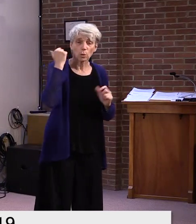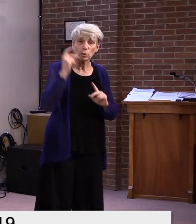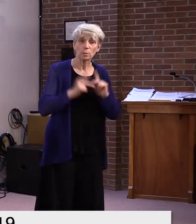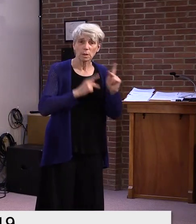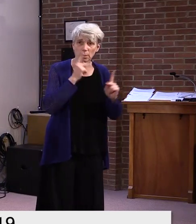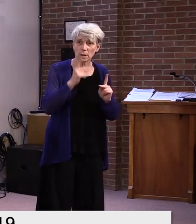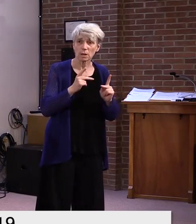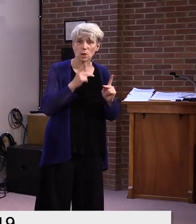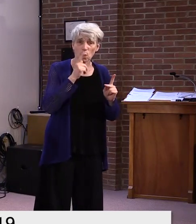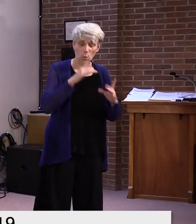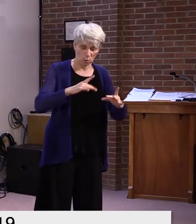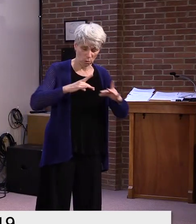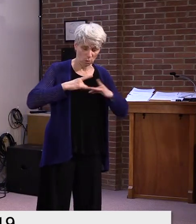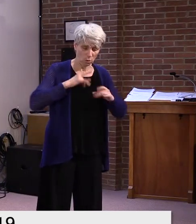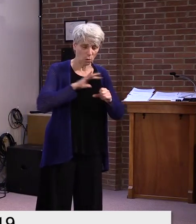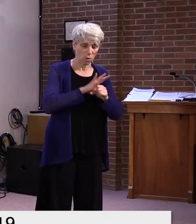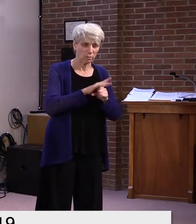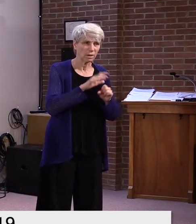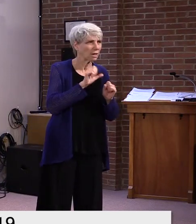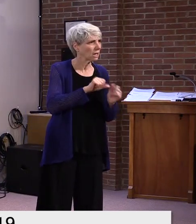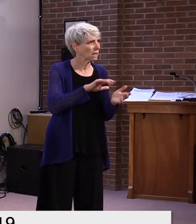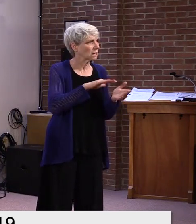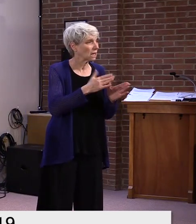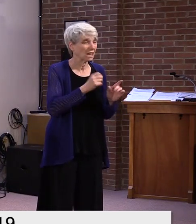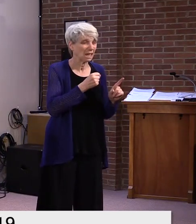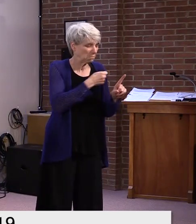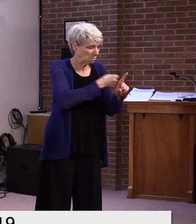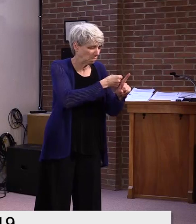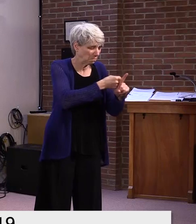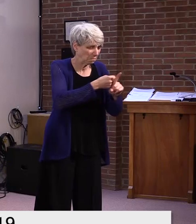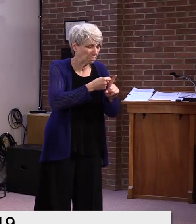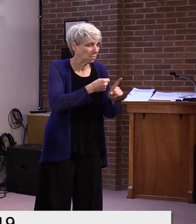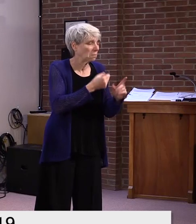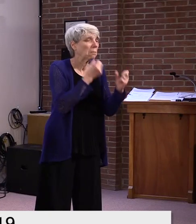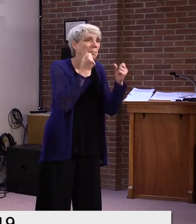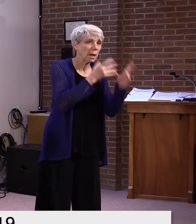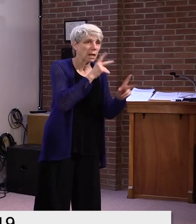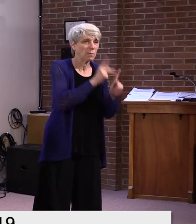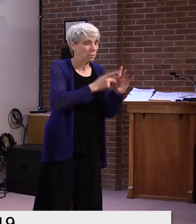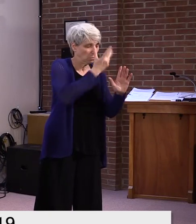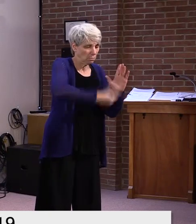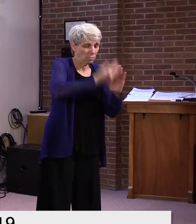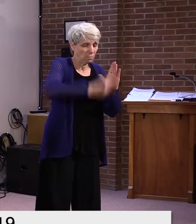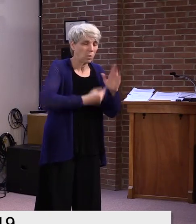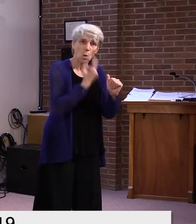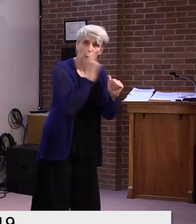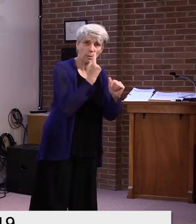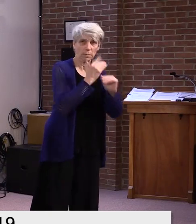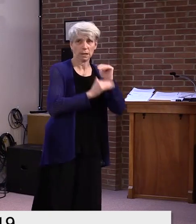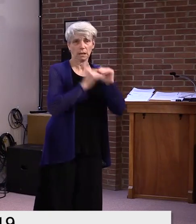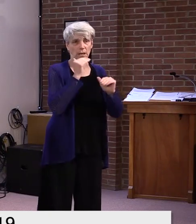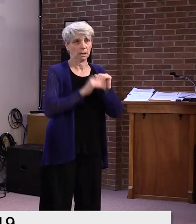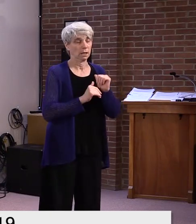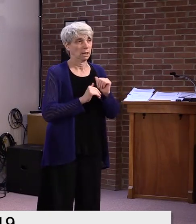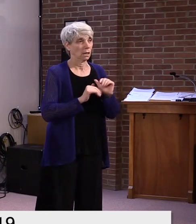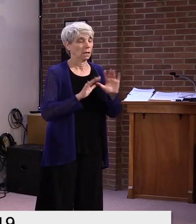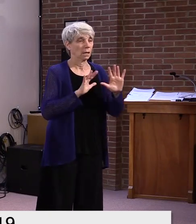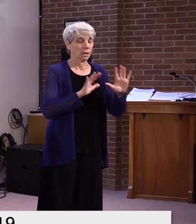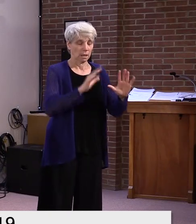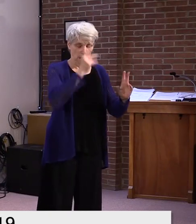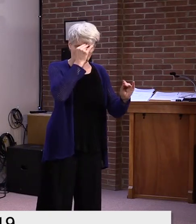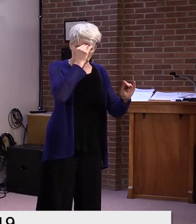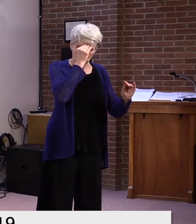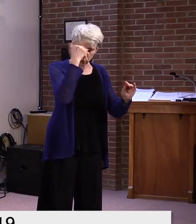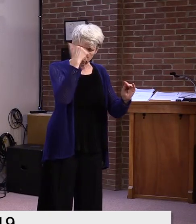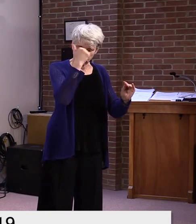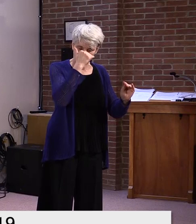literally hundreds of people depending on the size of the facility. It is almost impossible to sleep with that on